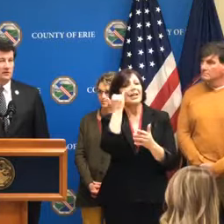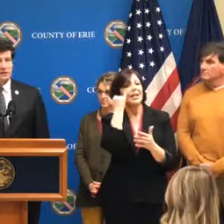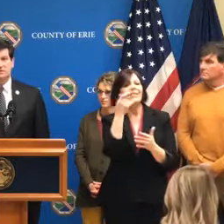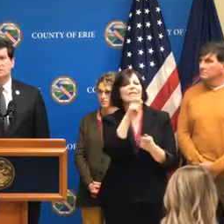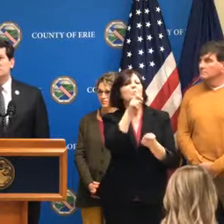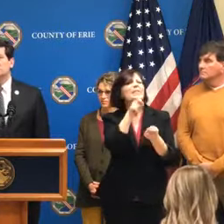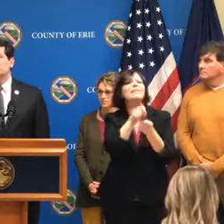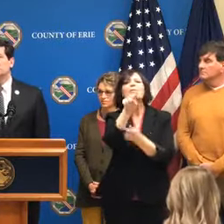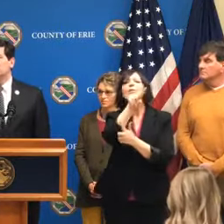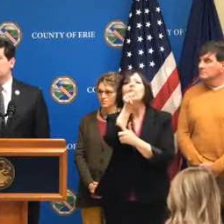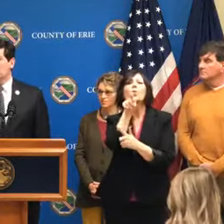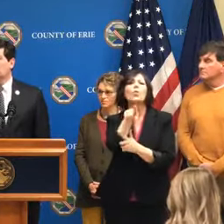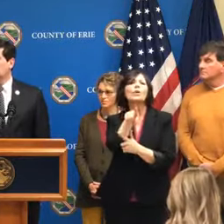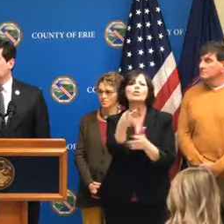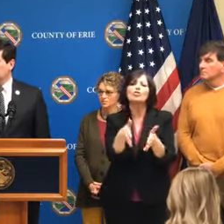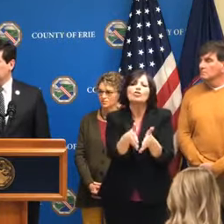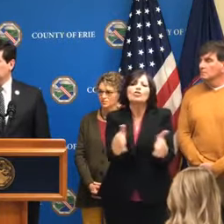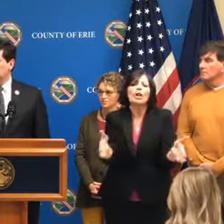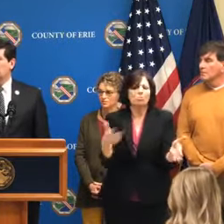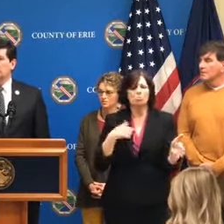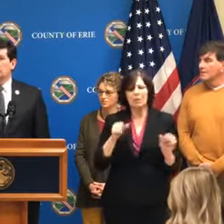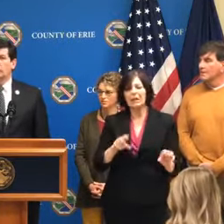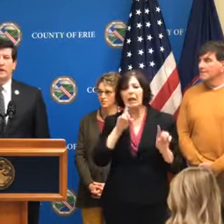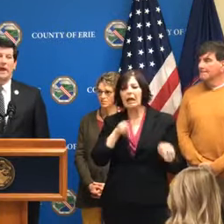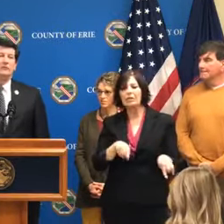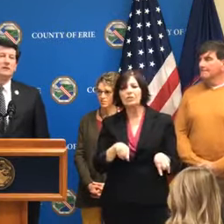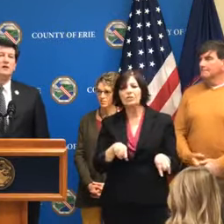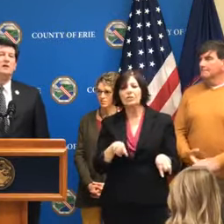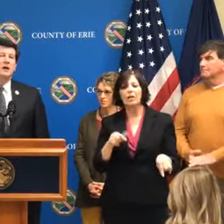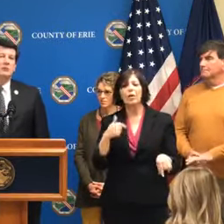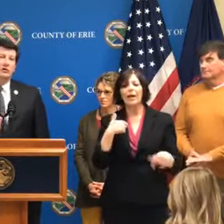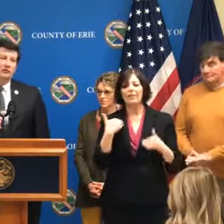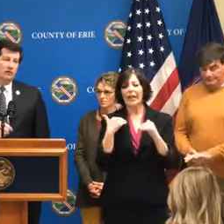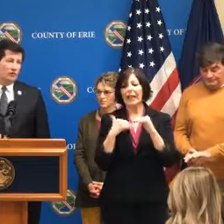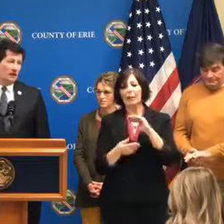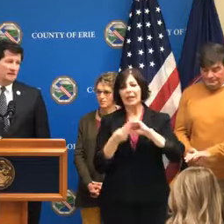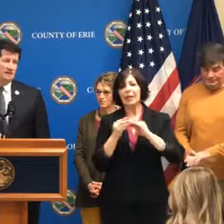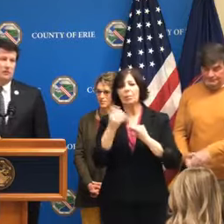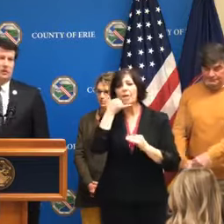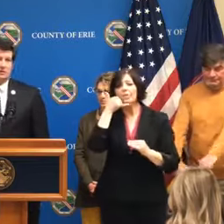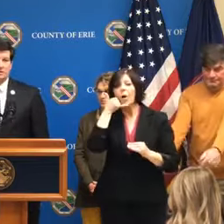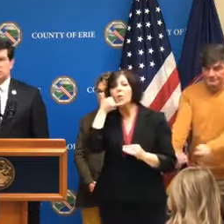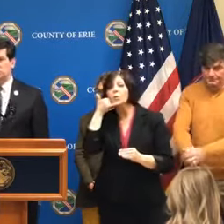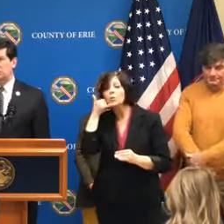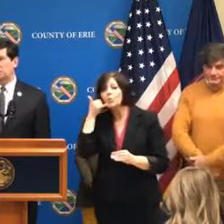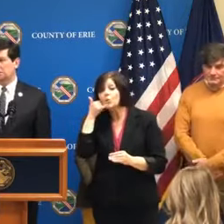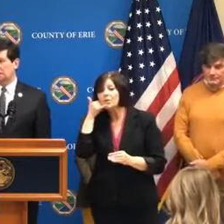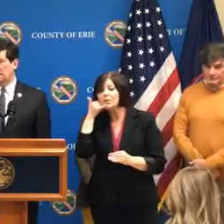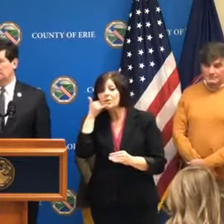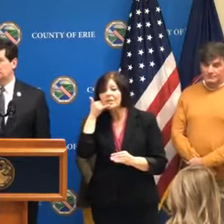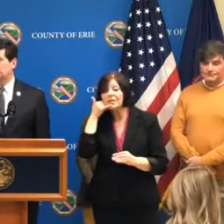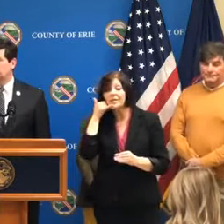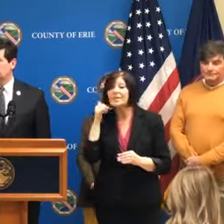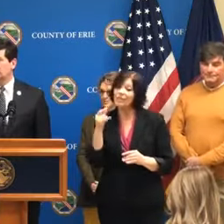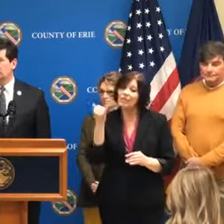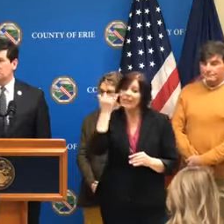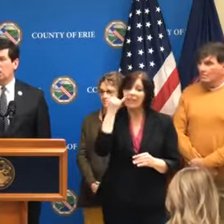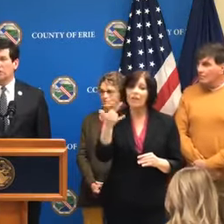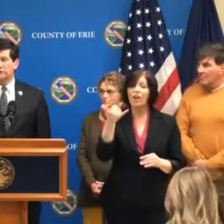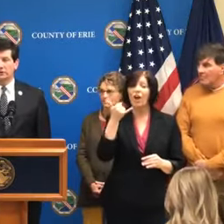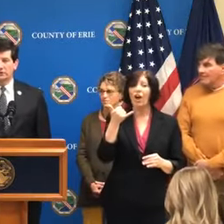particular questions, in general, we can answer them. We have a limited number of phone lines that will go into the 2929. So if you do